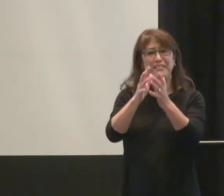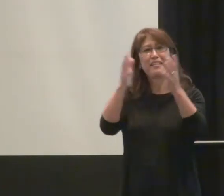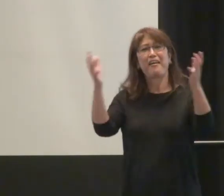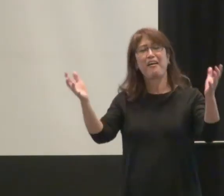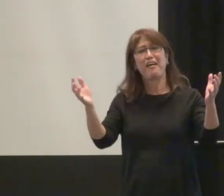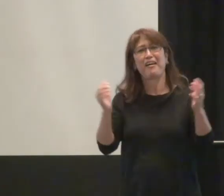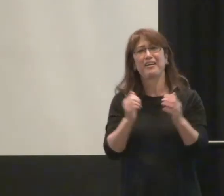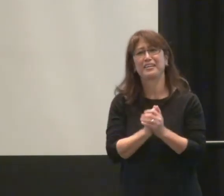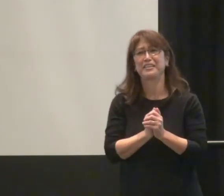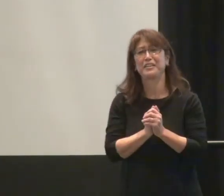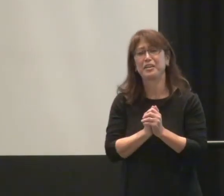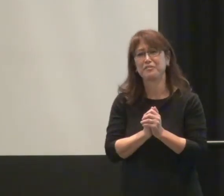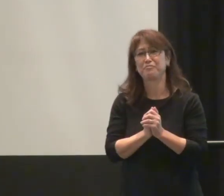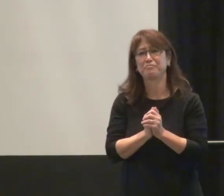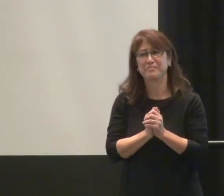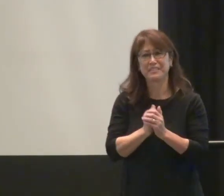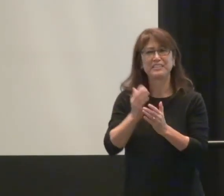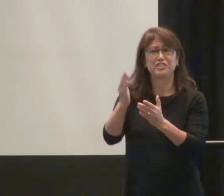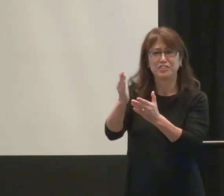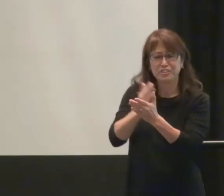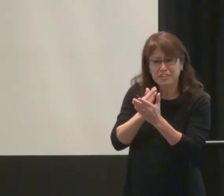She was always full of laughter.